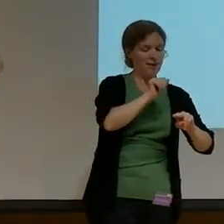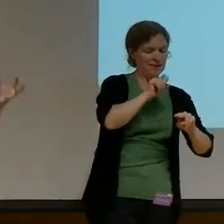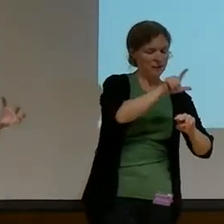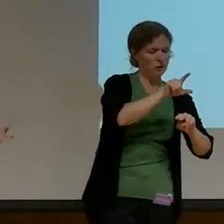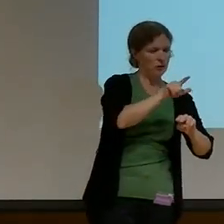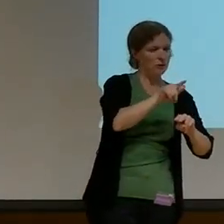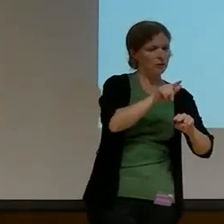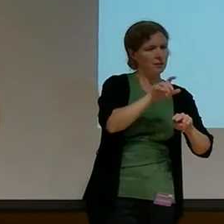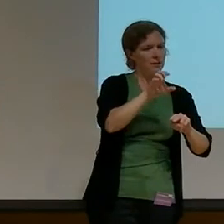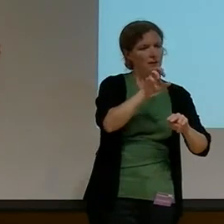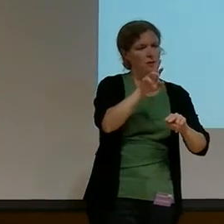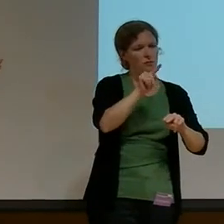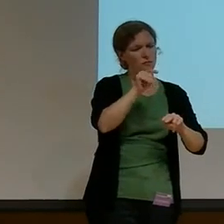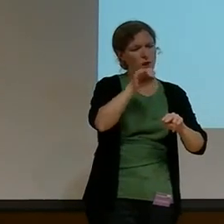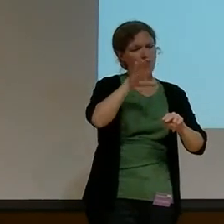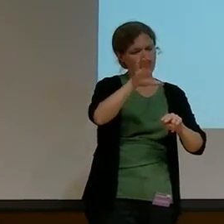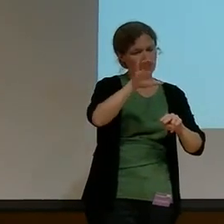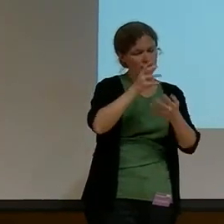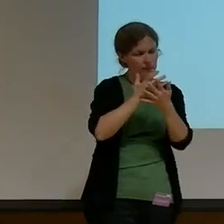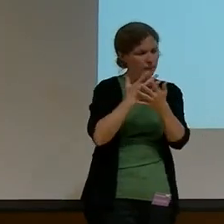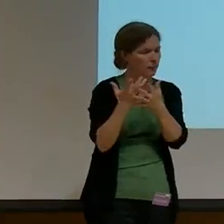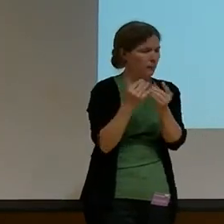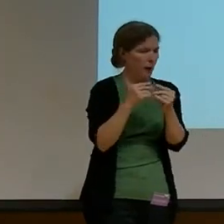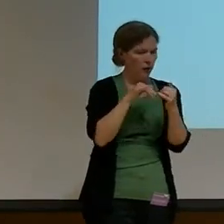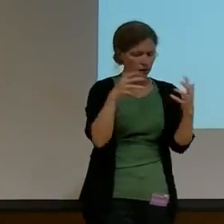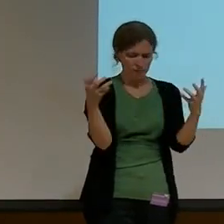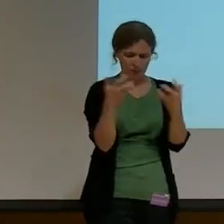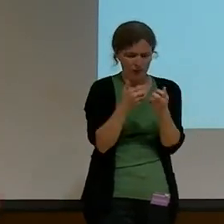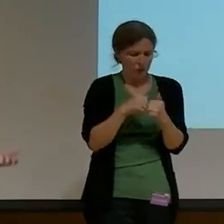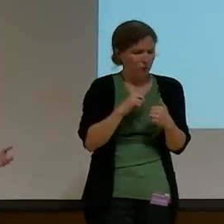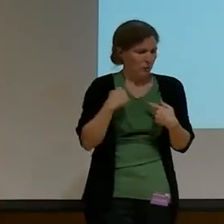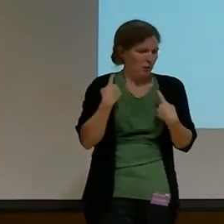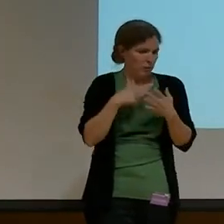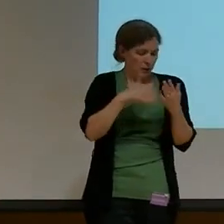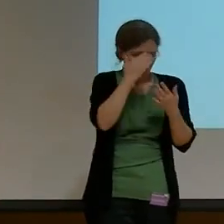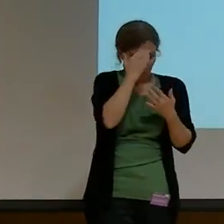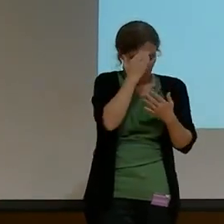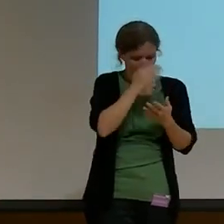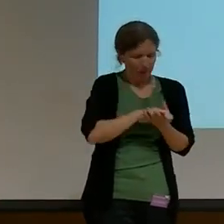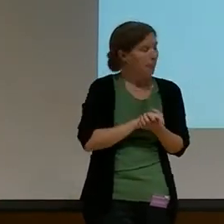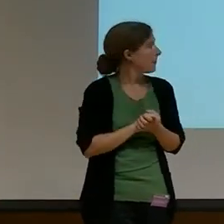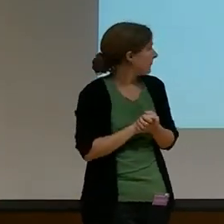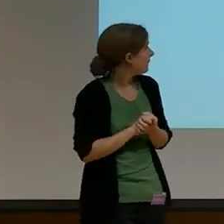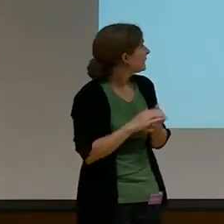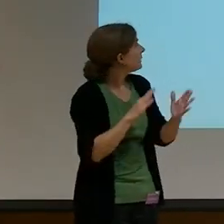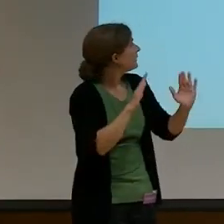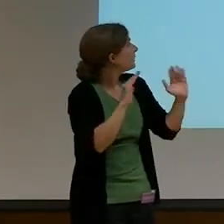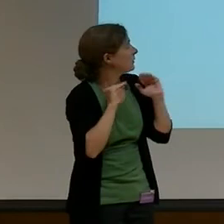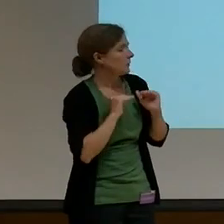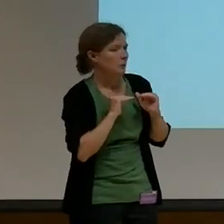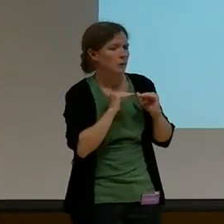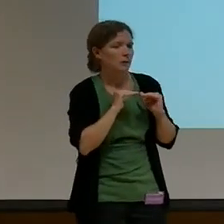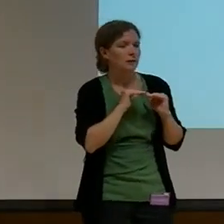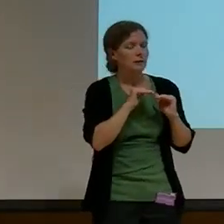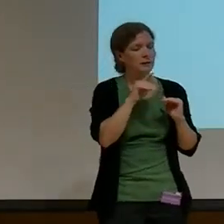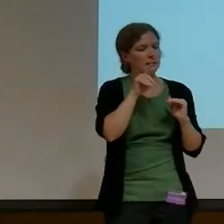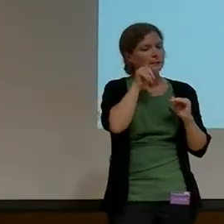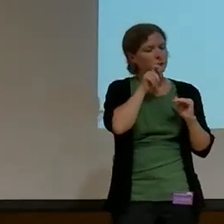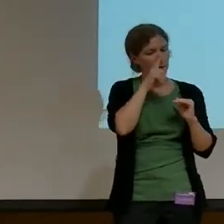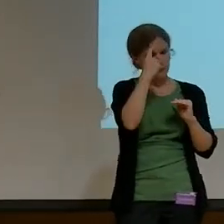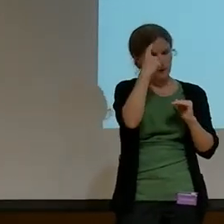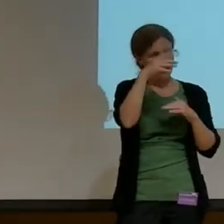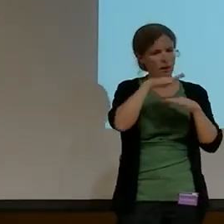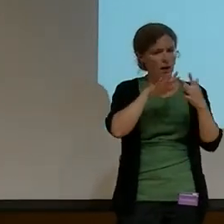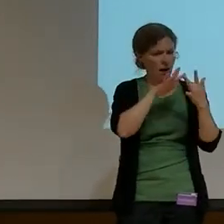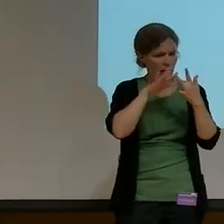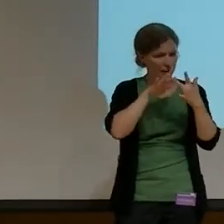and how does that fit into our conceptualization of sexual orientation in general. We're also designing the sexual fantasy